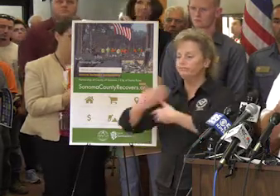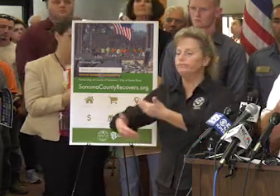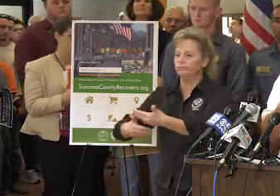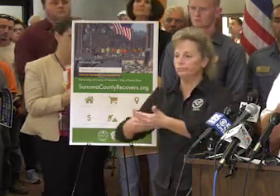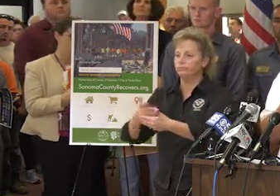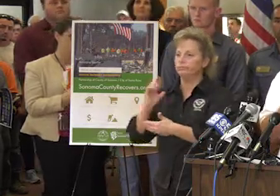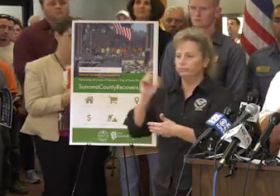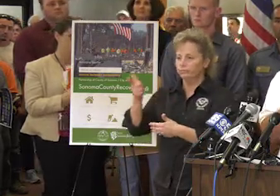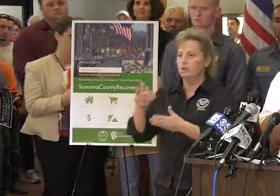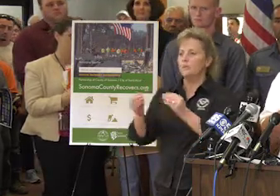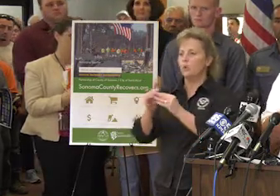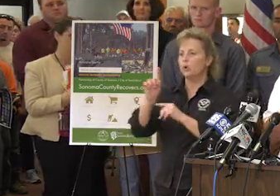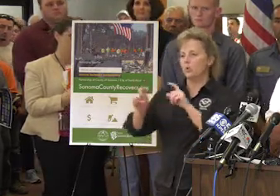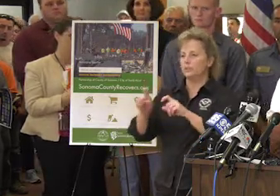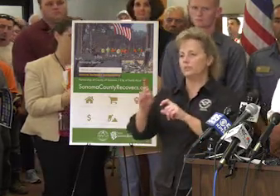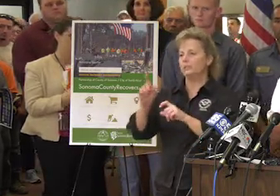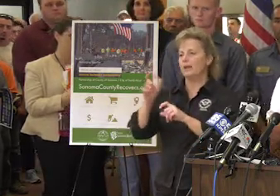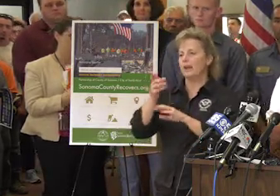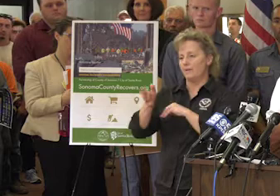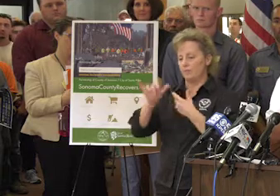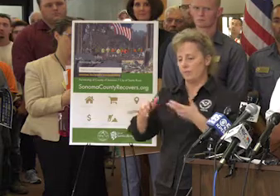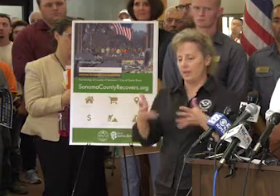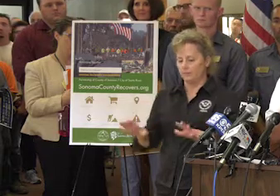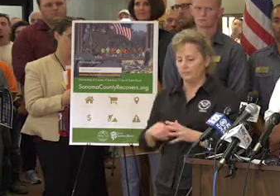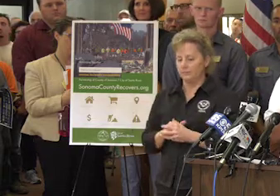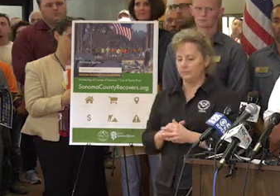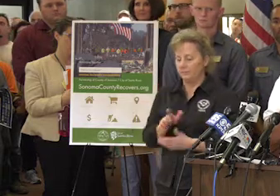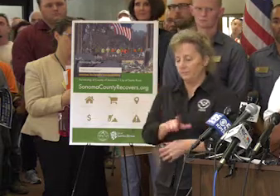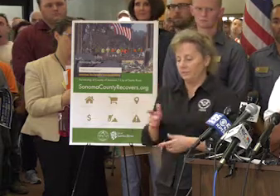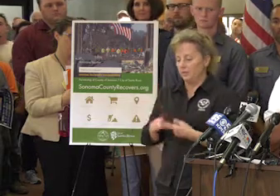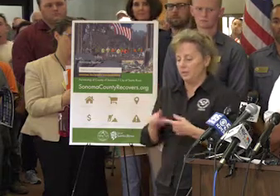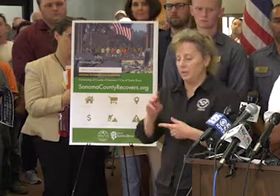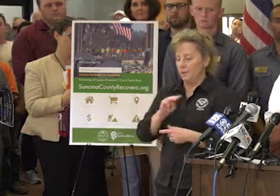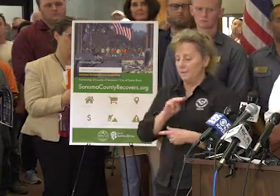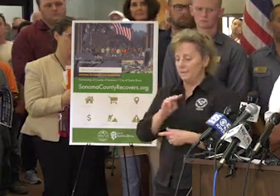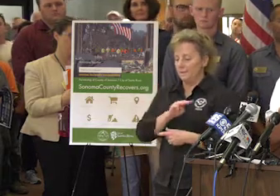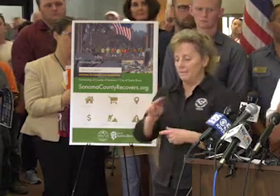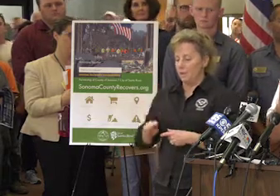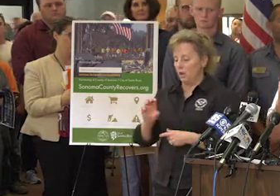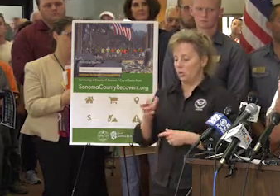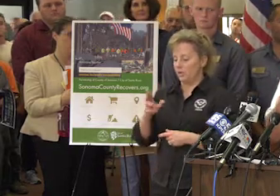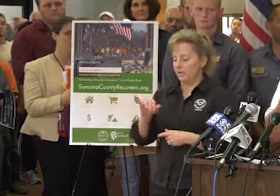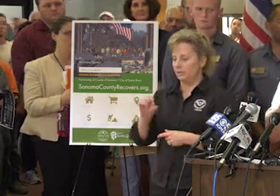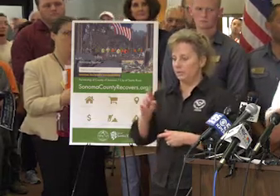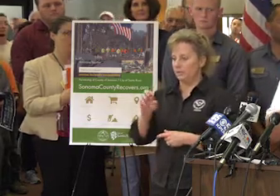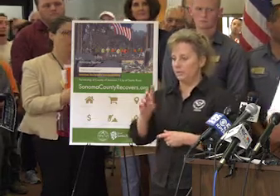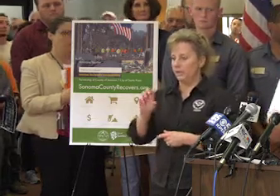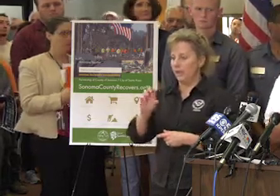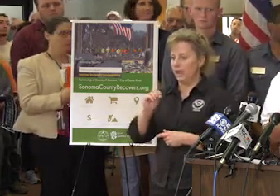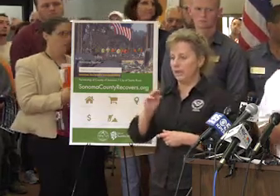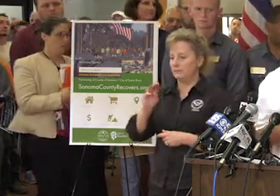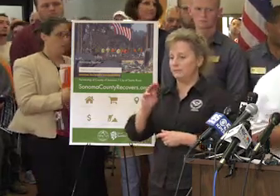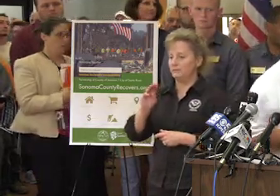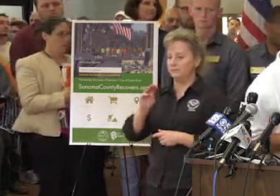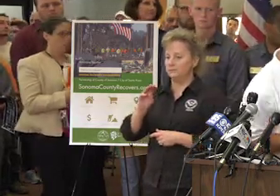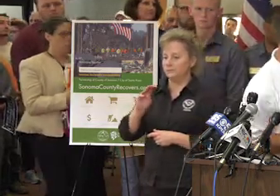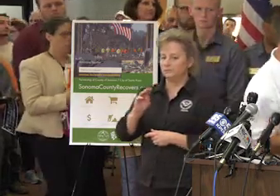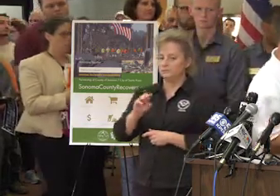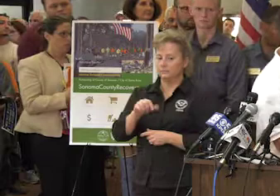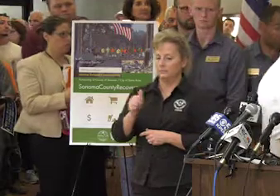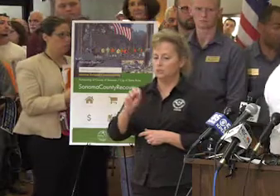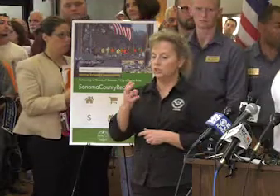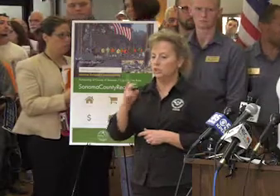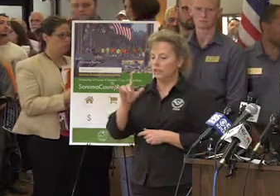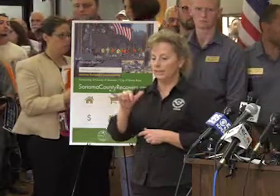there'll be more questions to follow after that happens. I'd like to turn it over now to Mayor Chris Corsi and Chairwoman Shirley Zane.